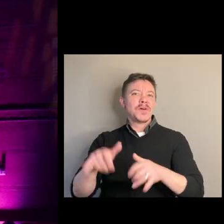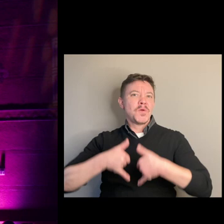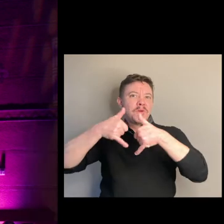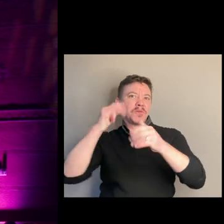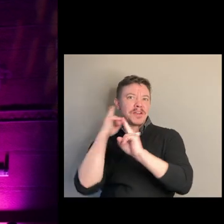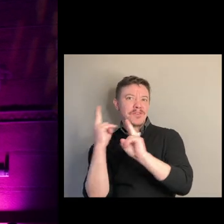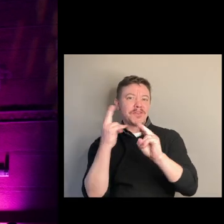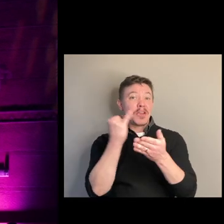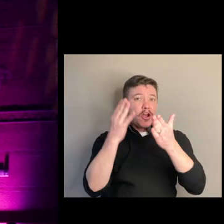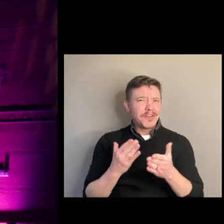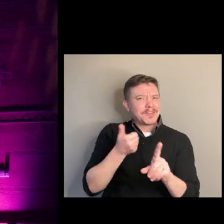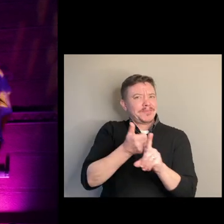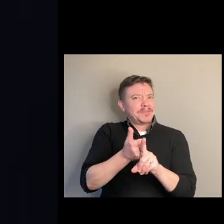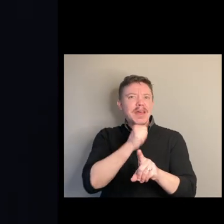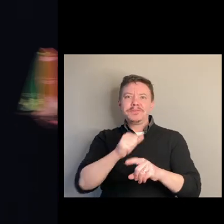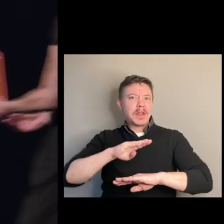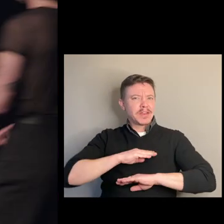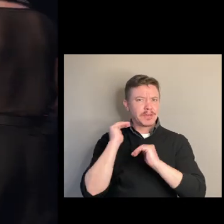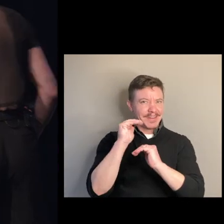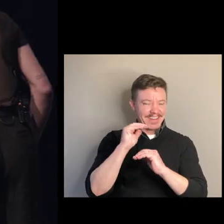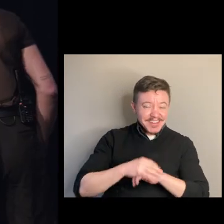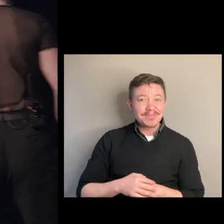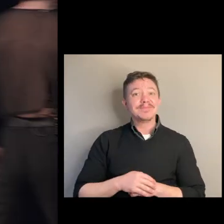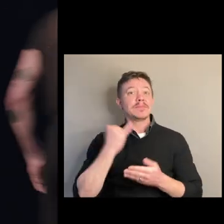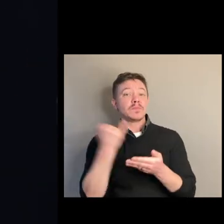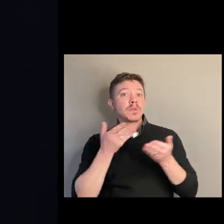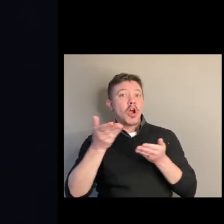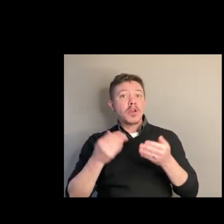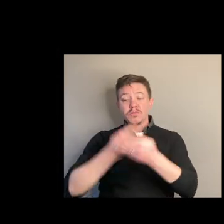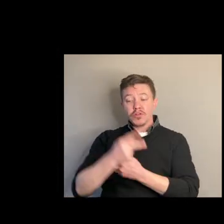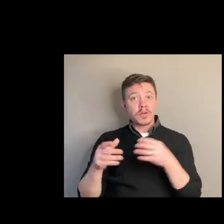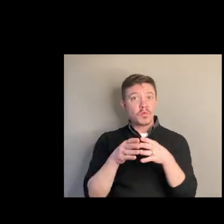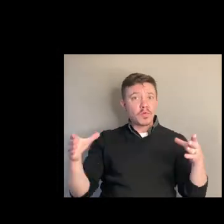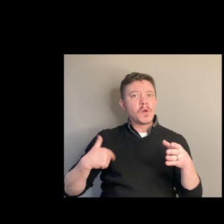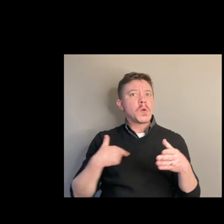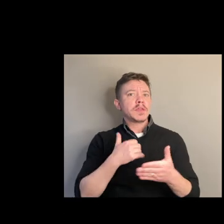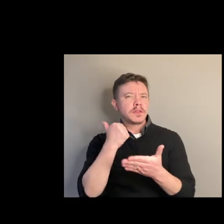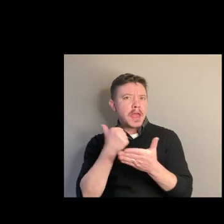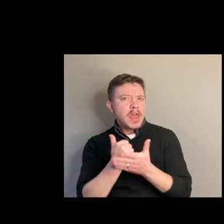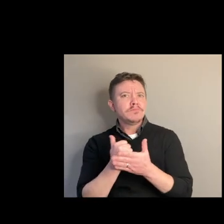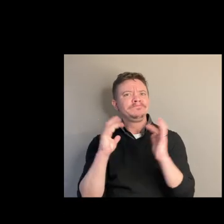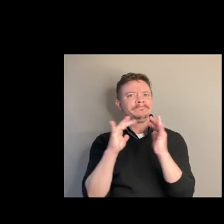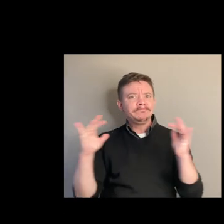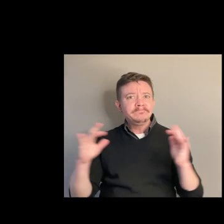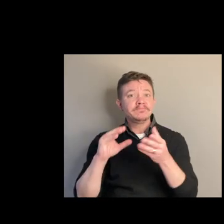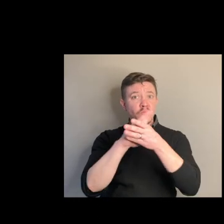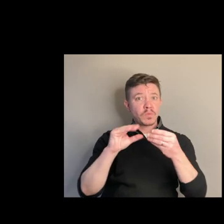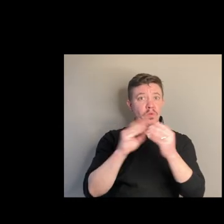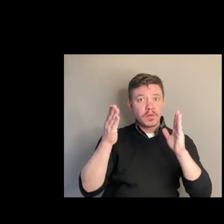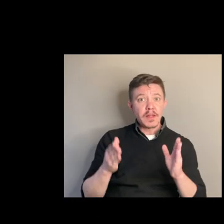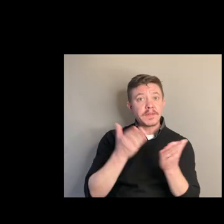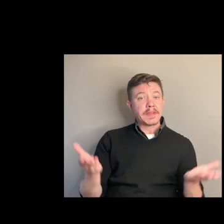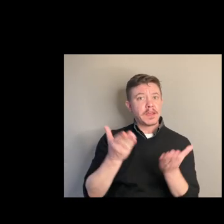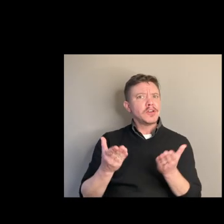Cinema Unbound Awards honoring artists not content to be contained. And with our growing artist services programs, we help